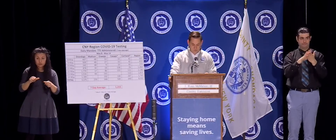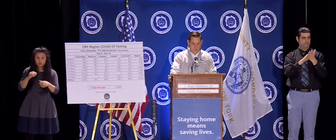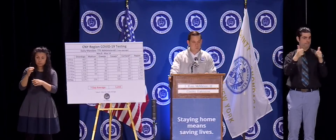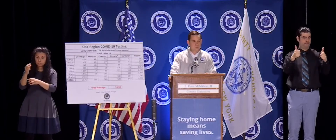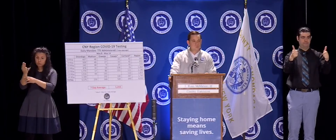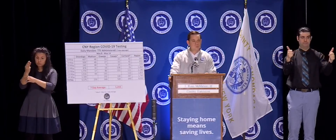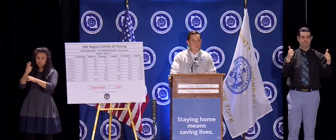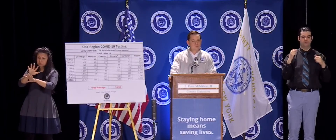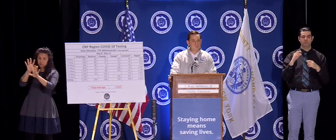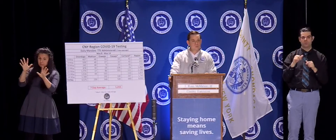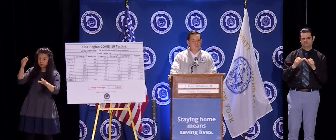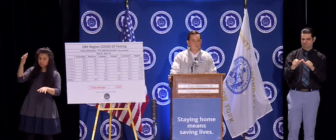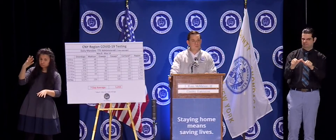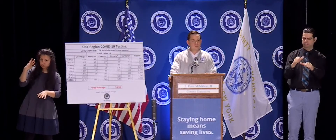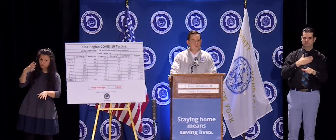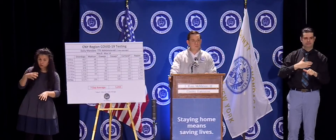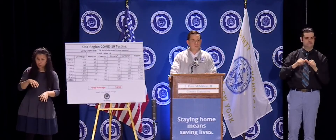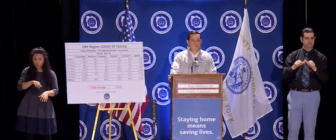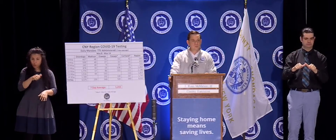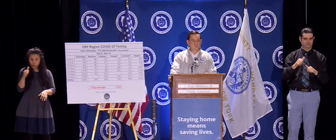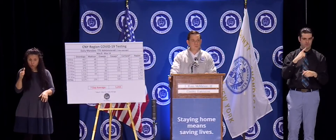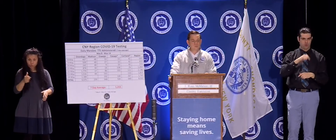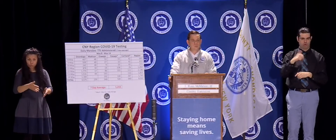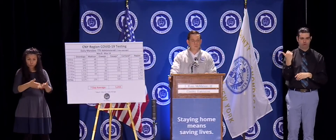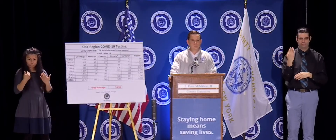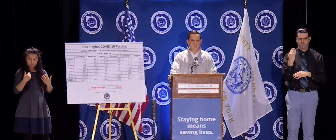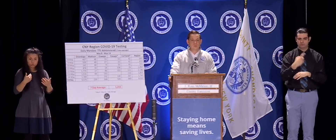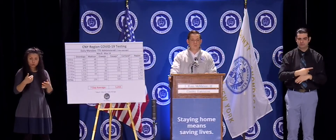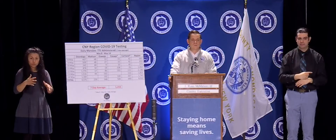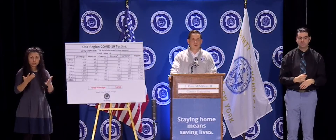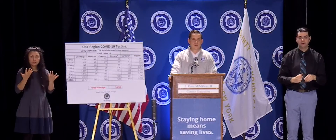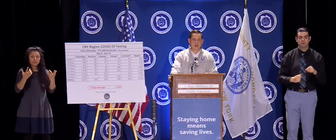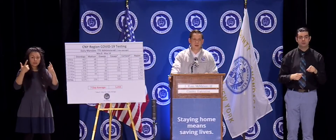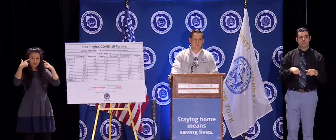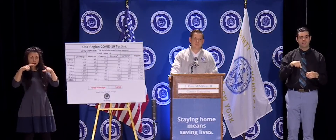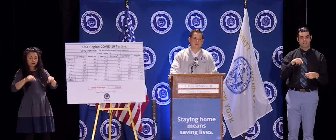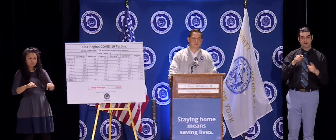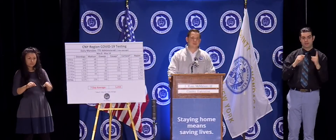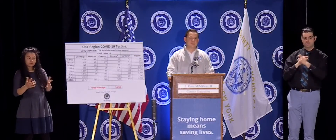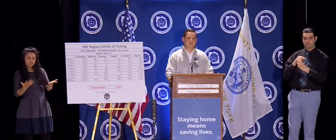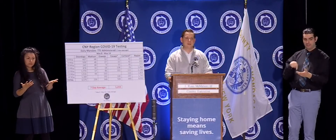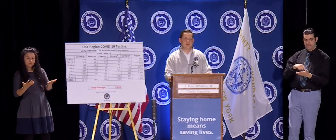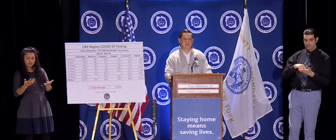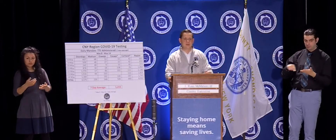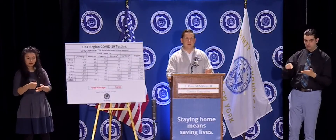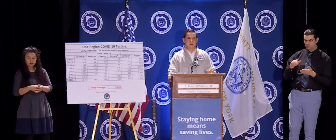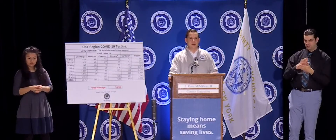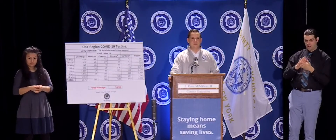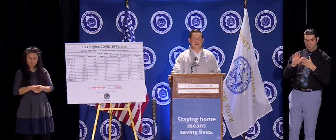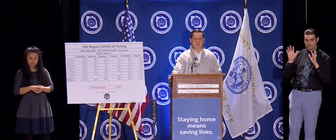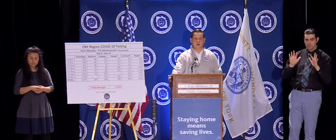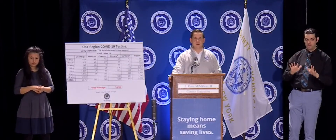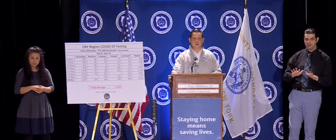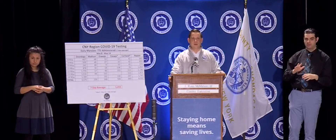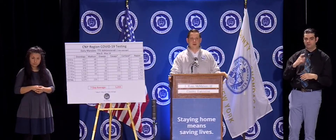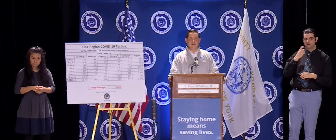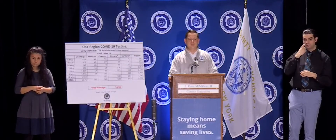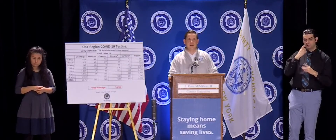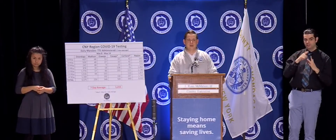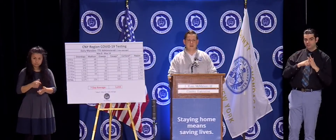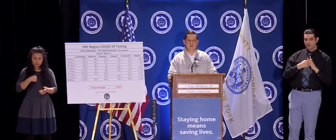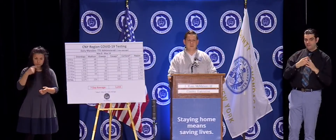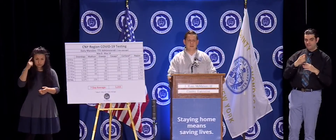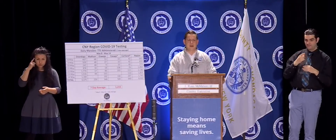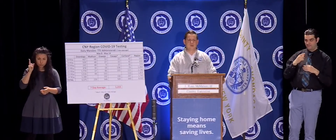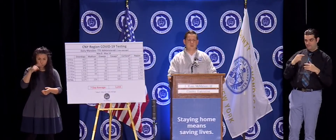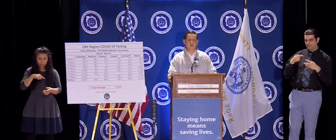and phase 1 is underway, what do you hope for the community? Yeah, it's going to be, I think tomorrow is really nice.